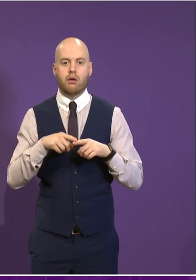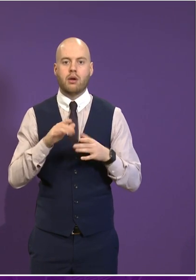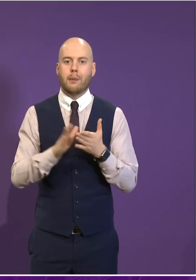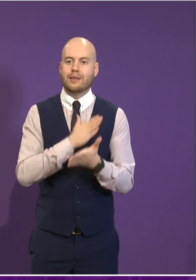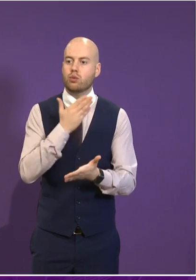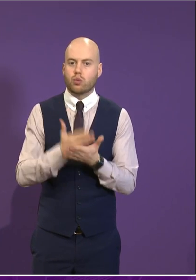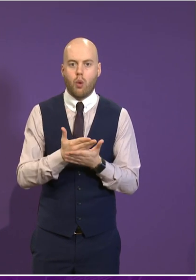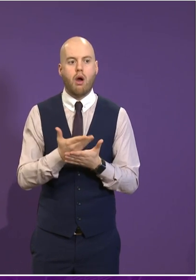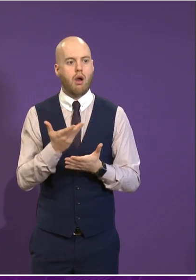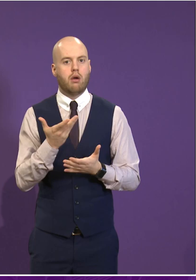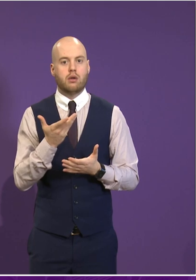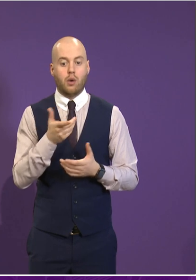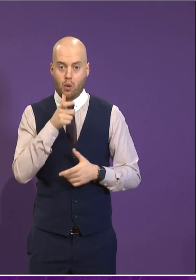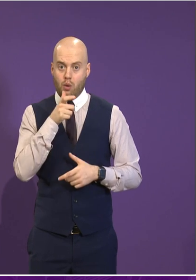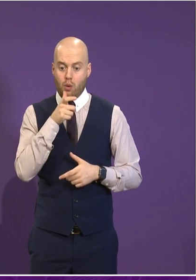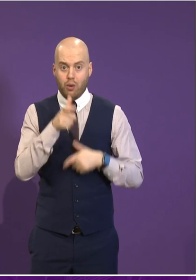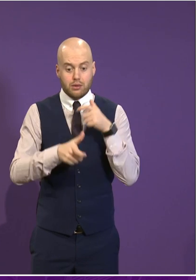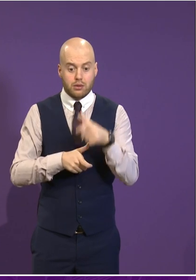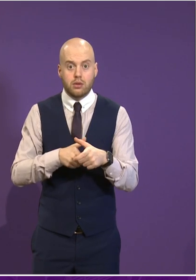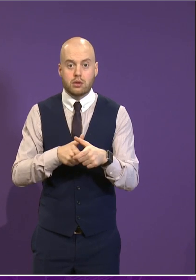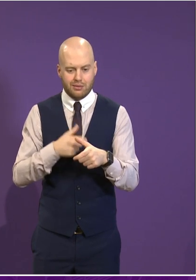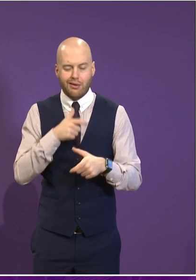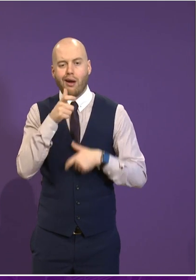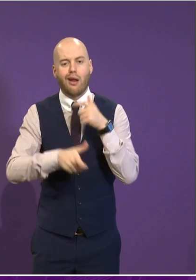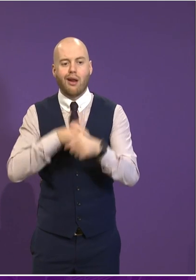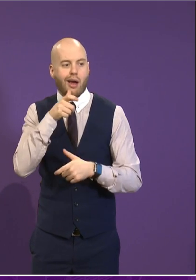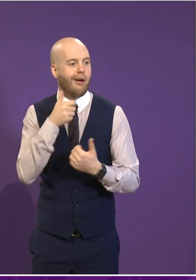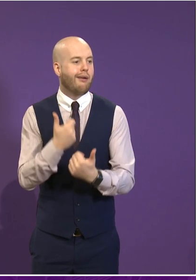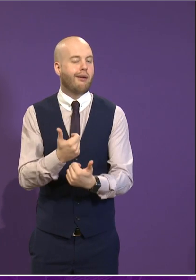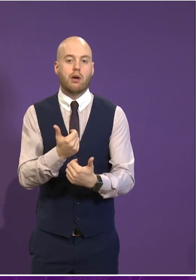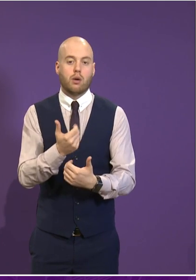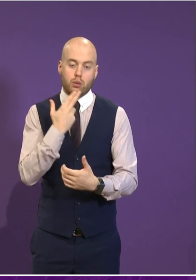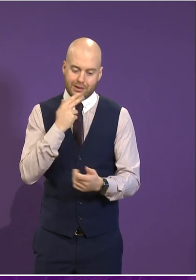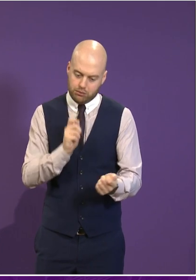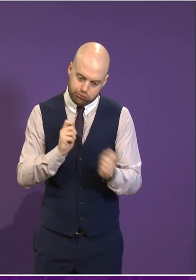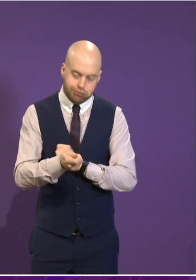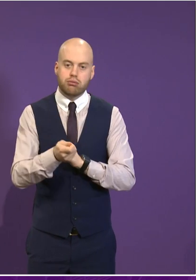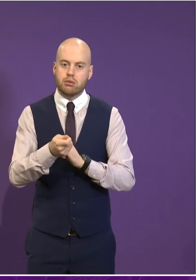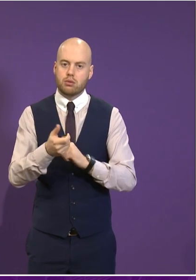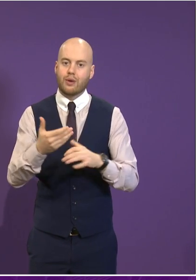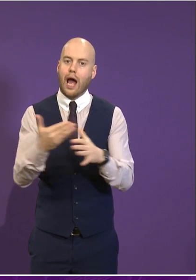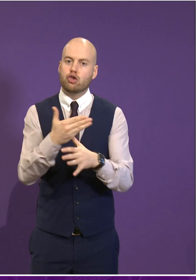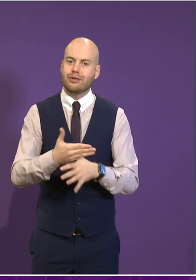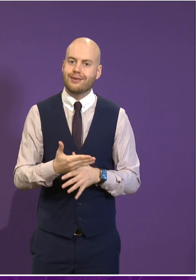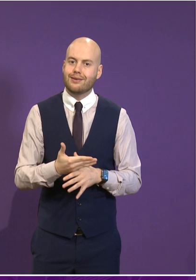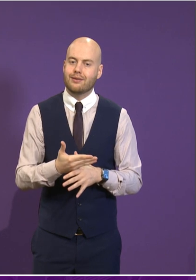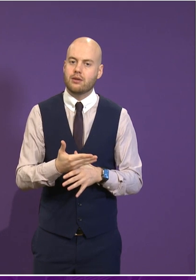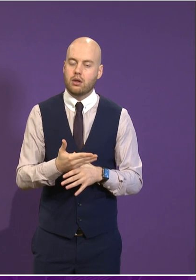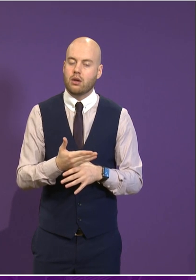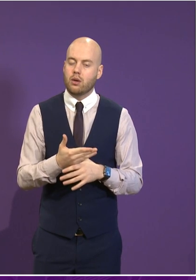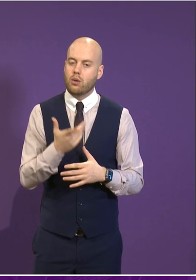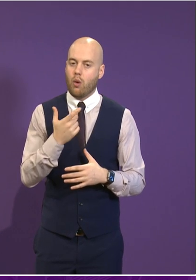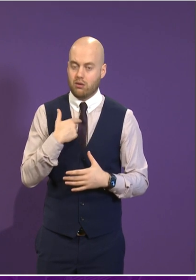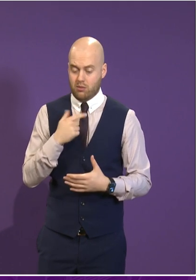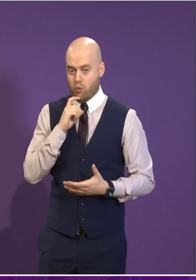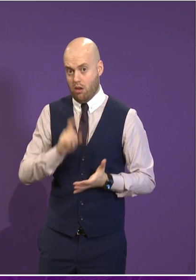sure that we turn words into actions as well. And I'll just point to a couple of specific actions in relation